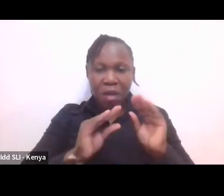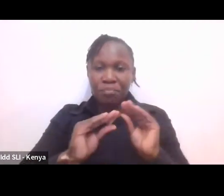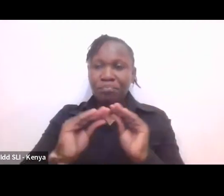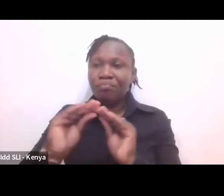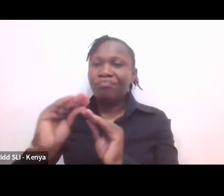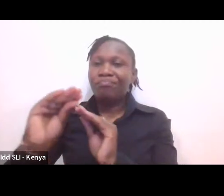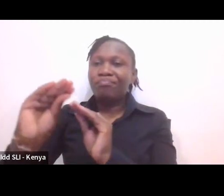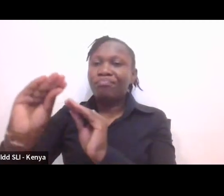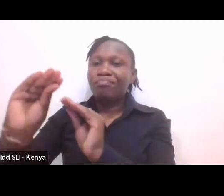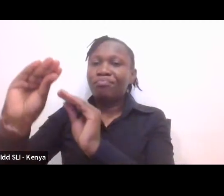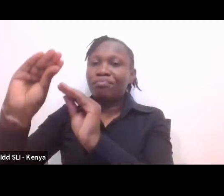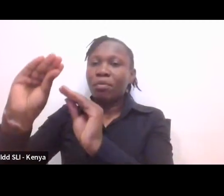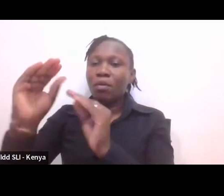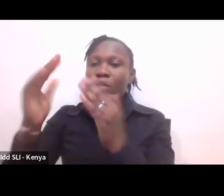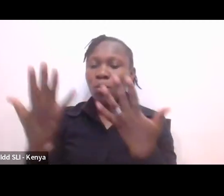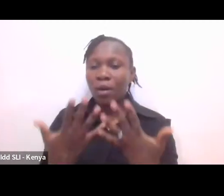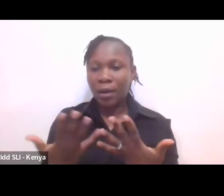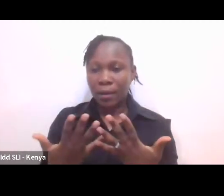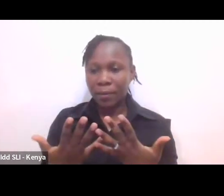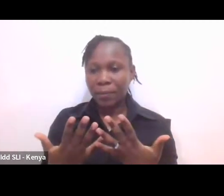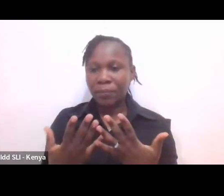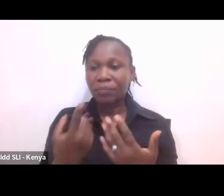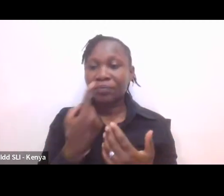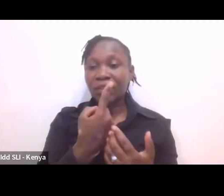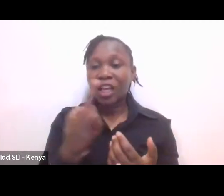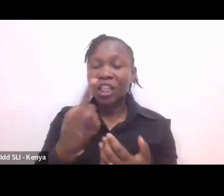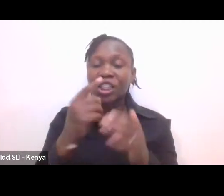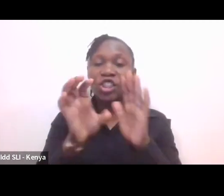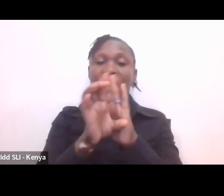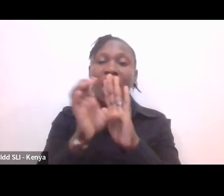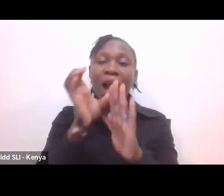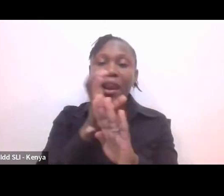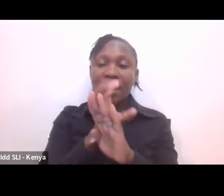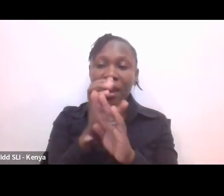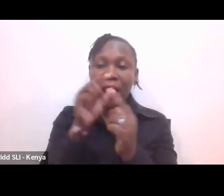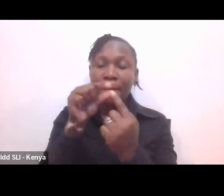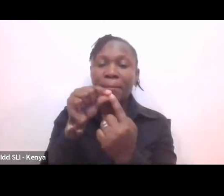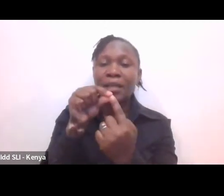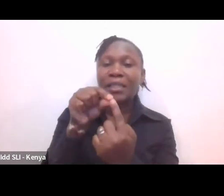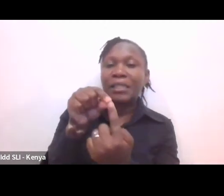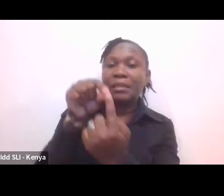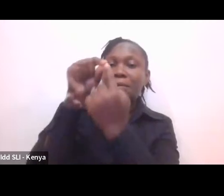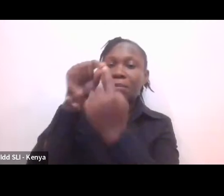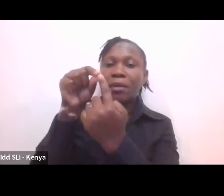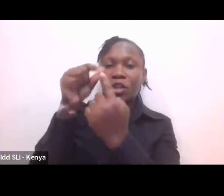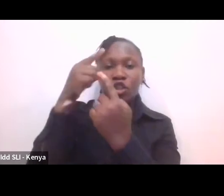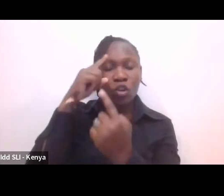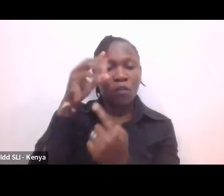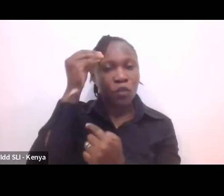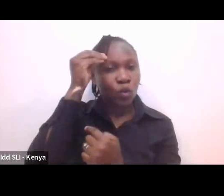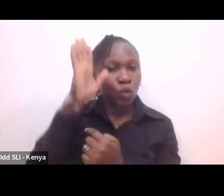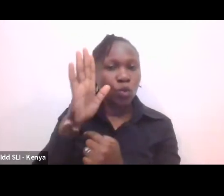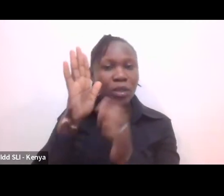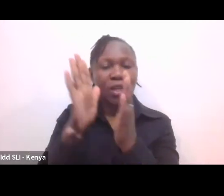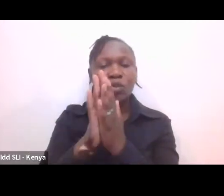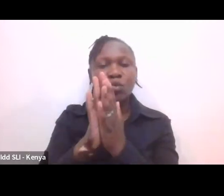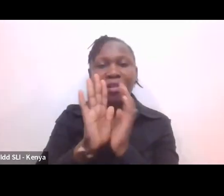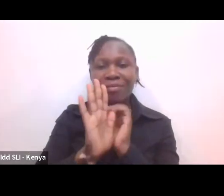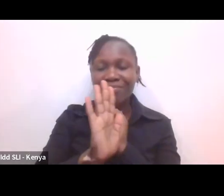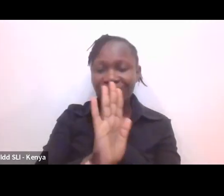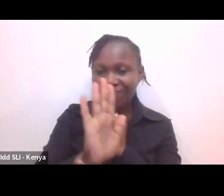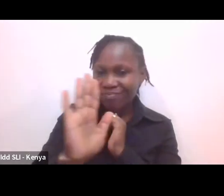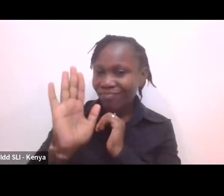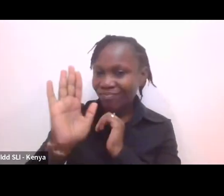Each curriculum should be deliberately unique to that student with its own